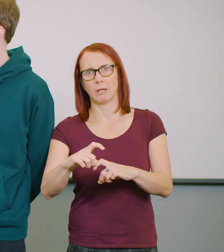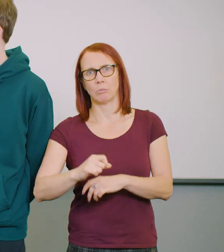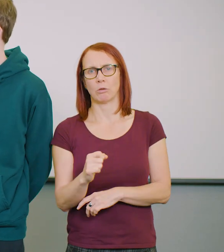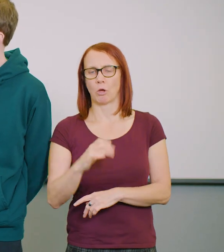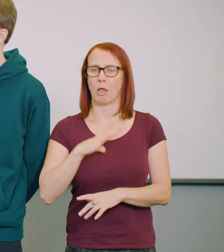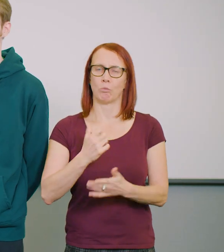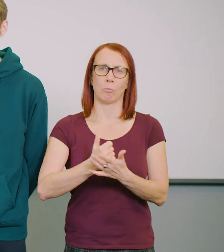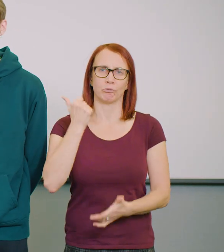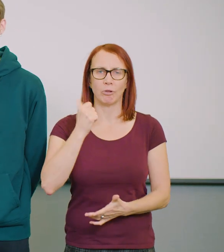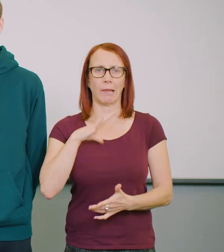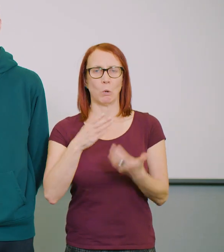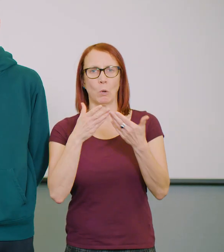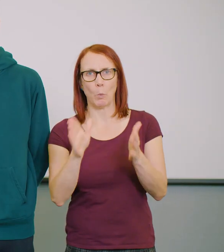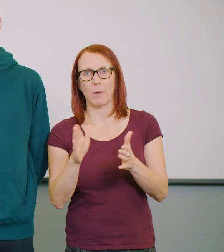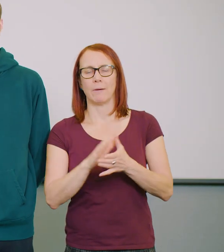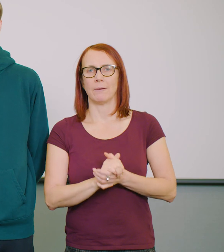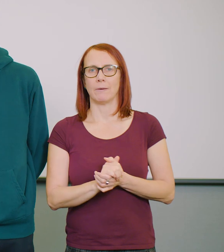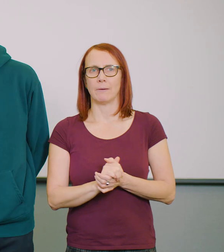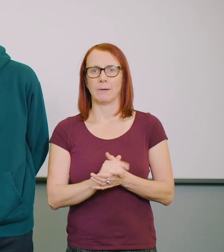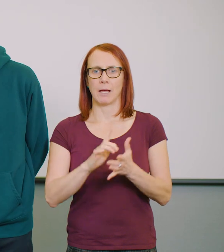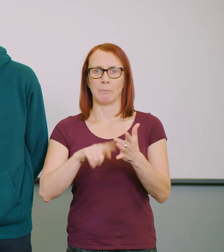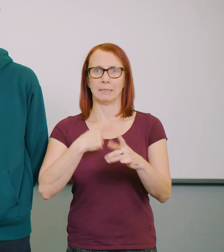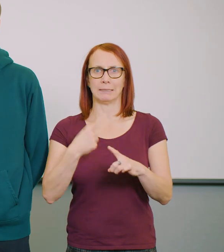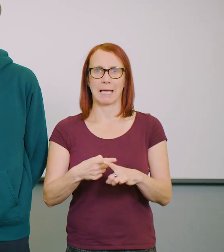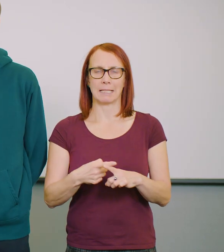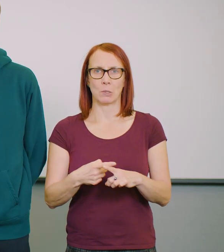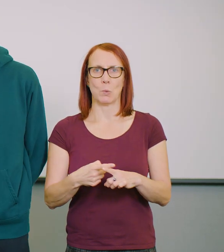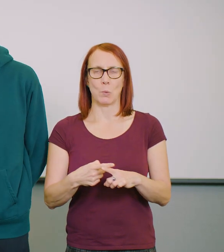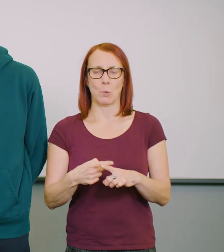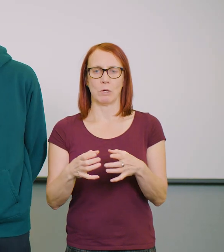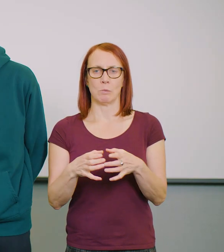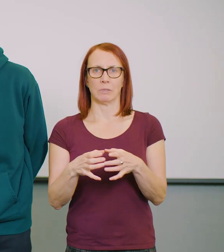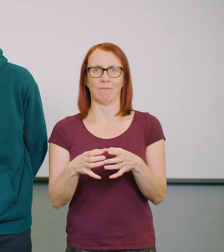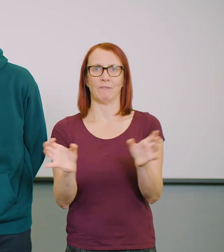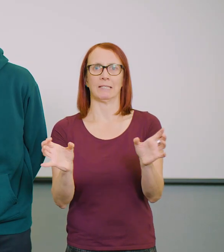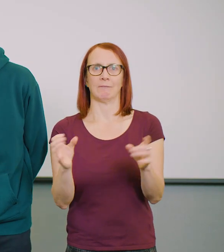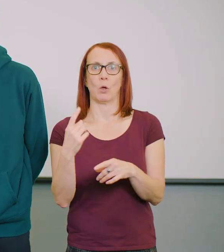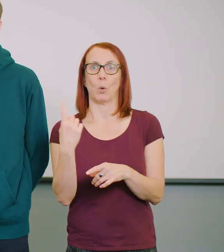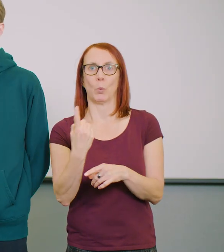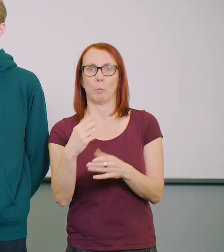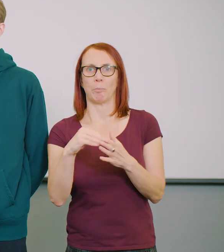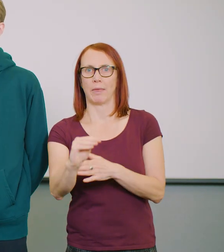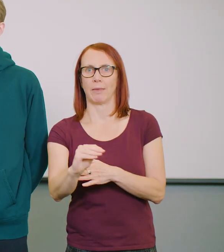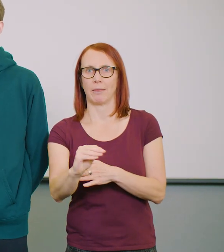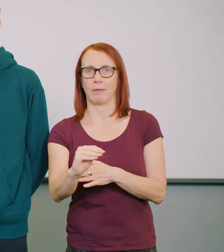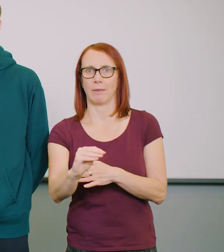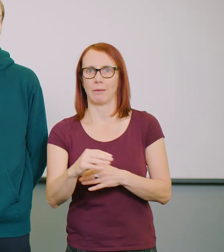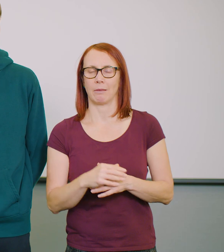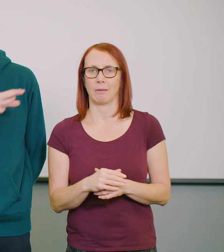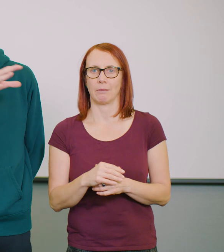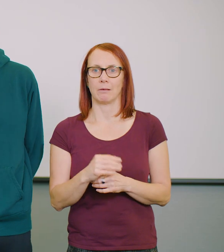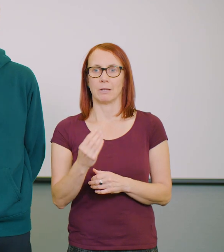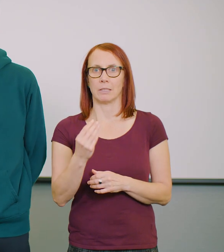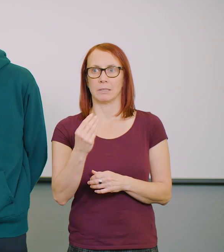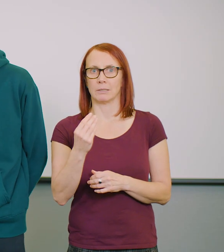brilliant and open for everybody. Taxation is a kind of more divisive thing because this is now who's going to pay for that. And there's people